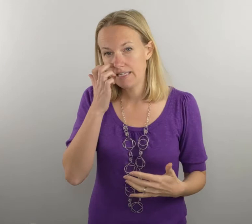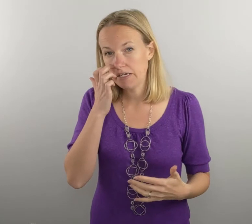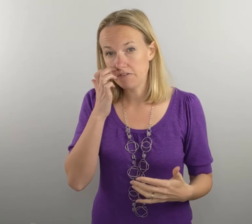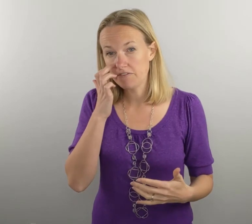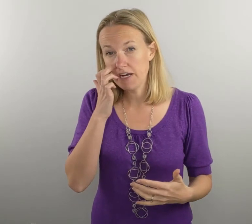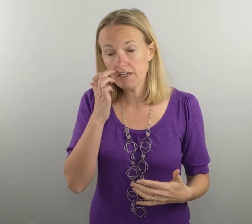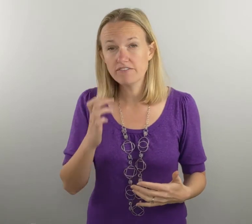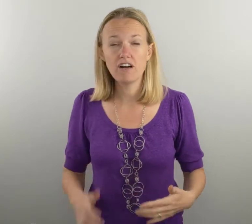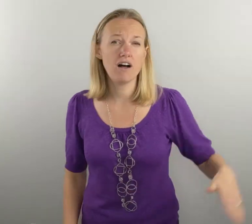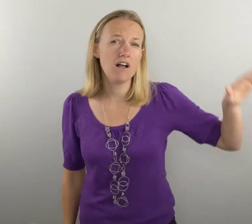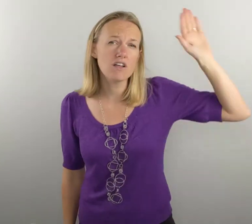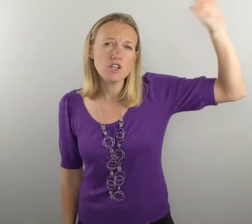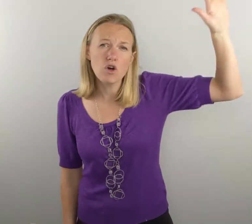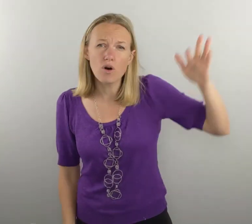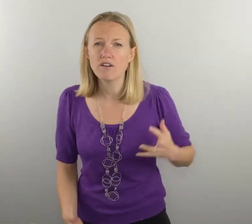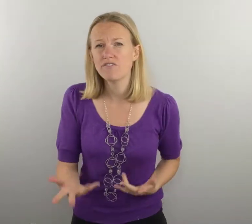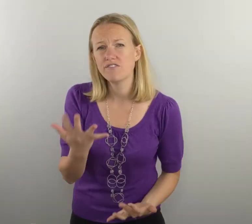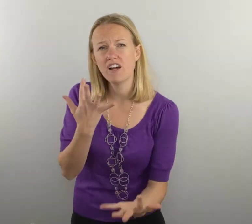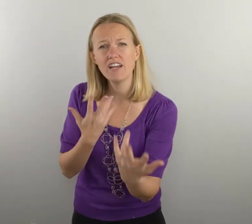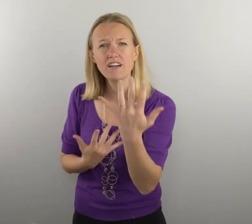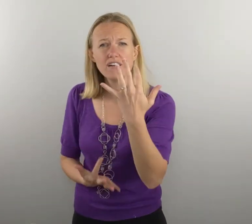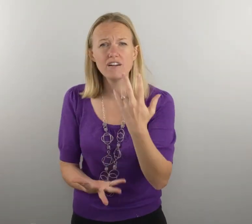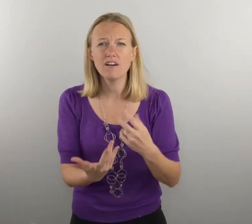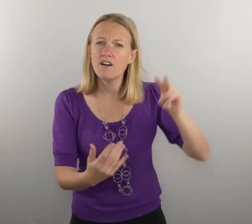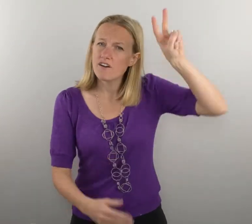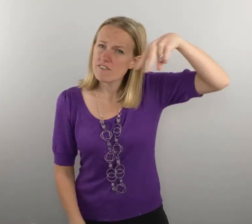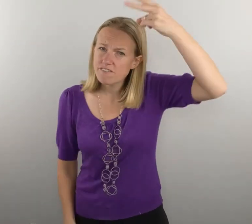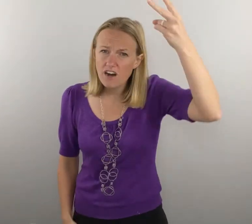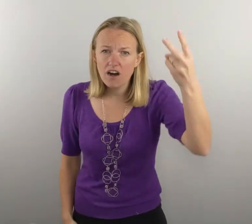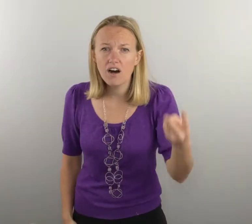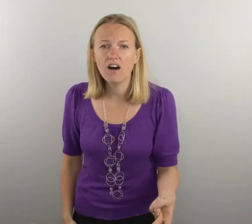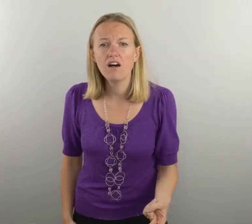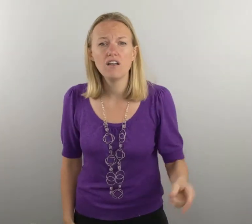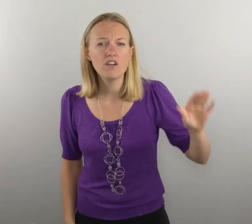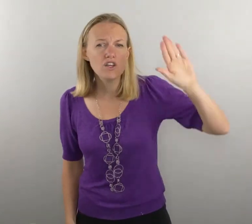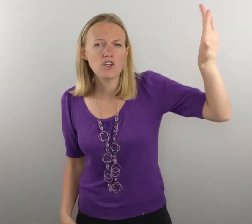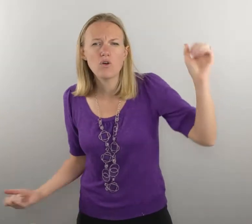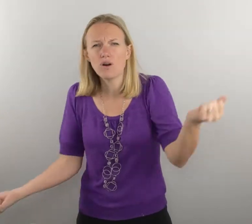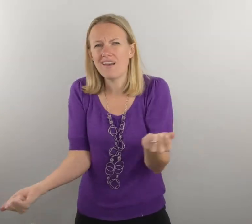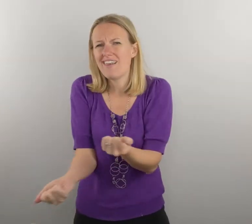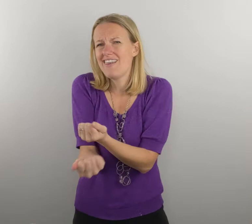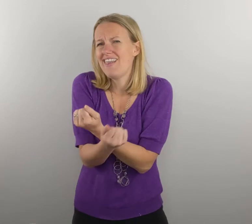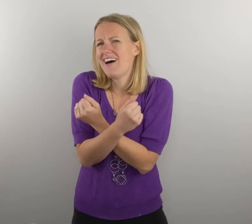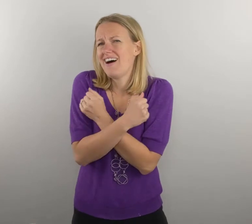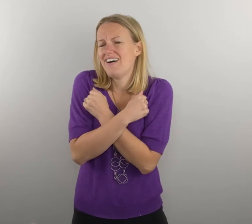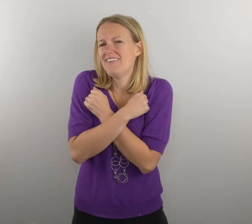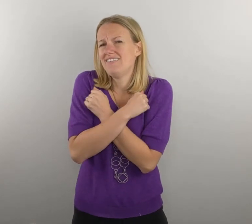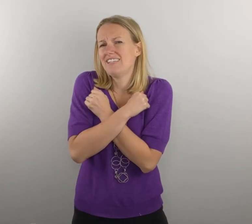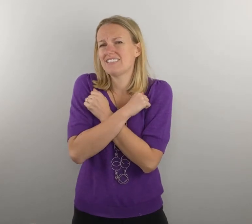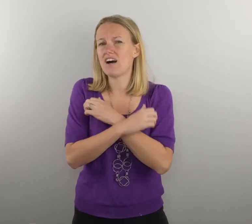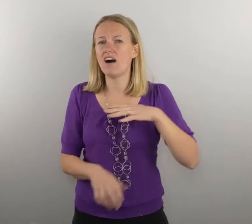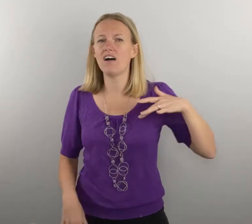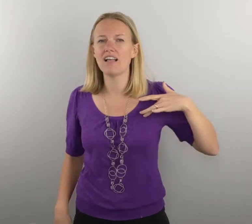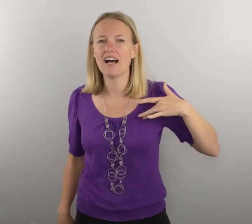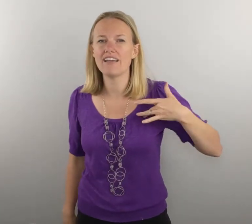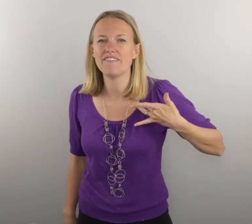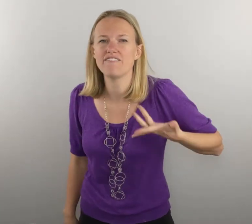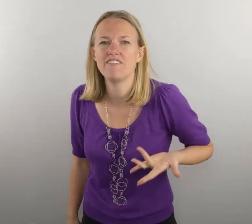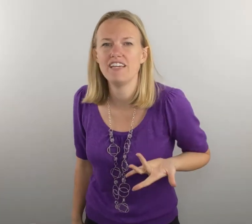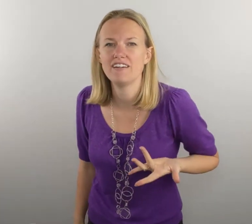your fire fall, your fire fall, your love is all I feel.